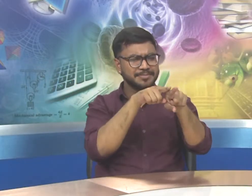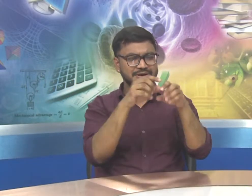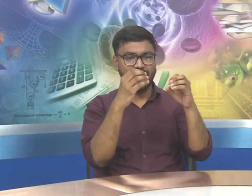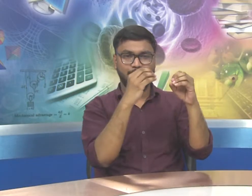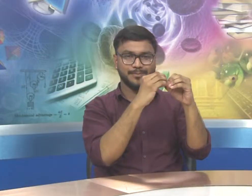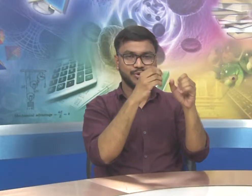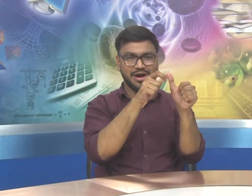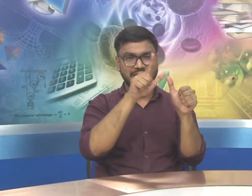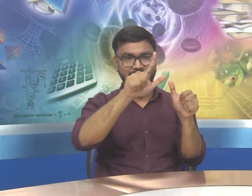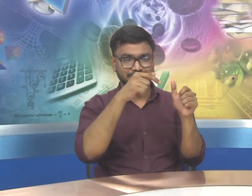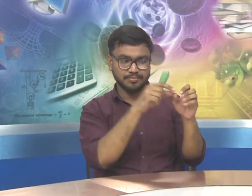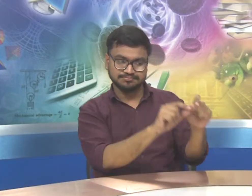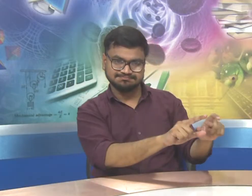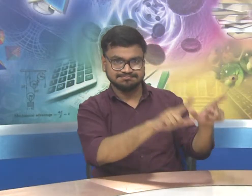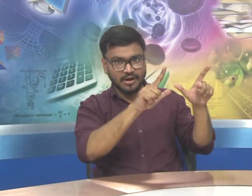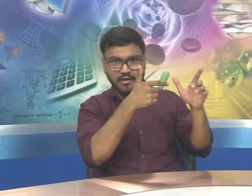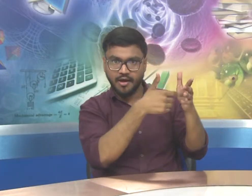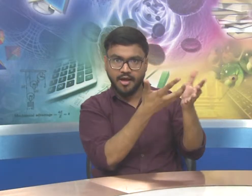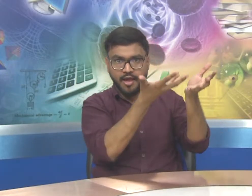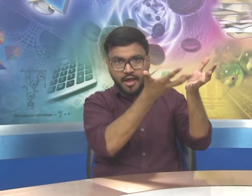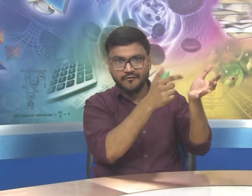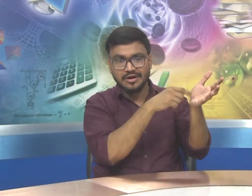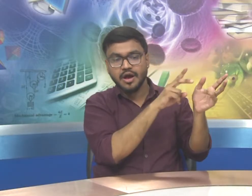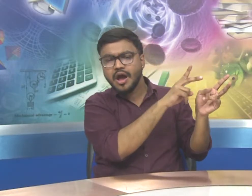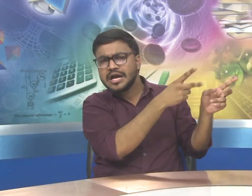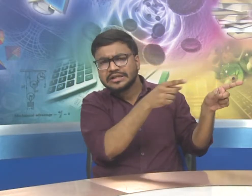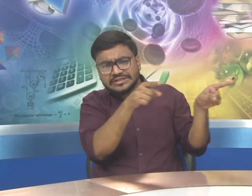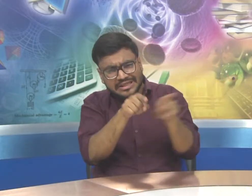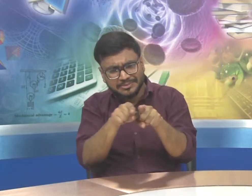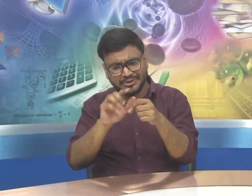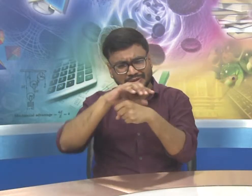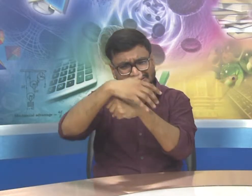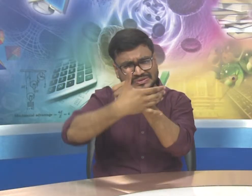their size by comparing them with bigger objects.